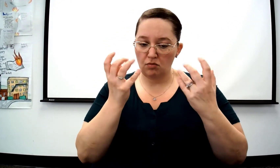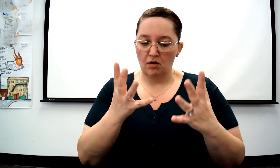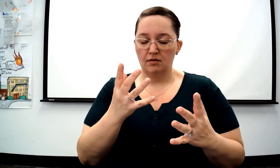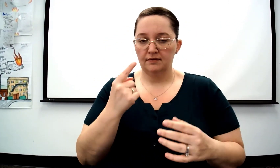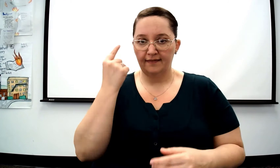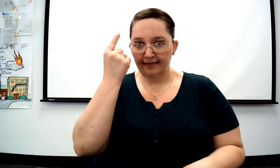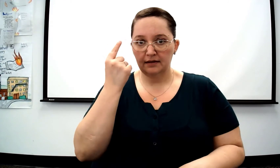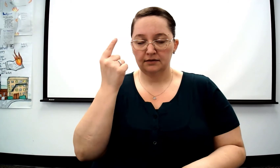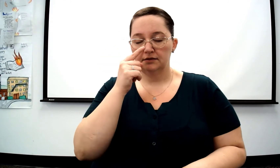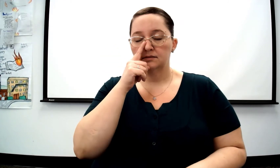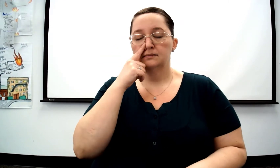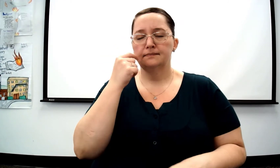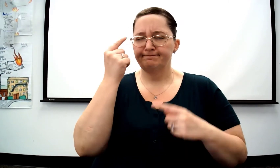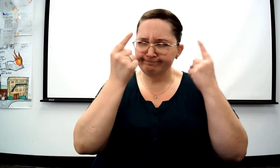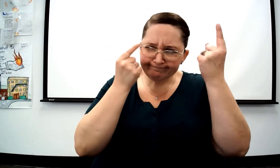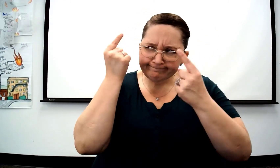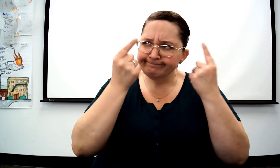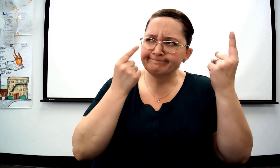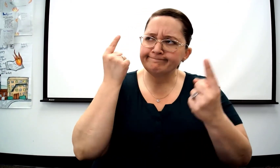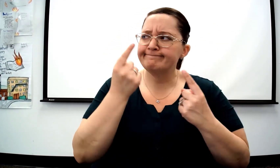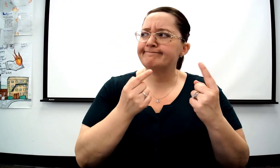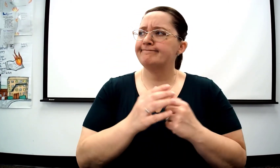it. There's a lot of thought being put into it.